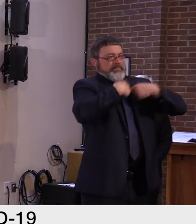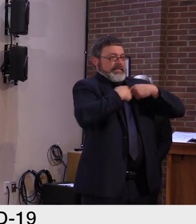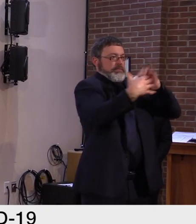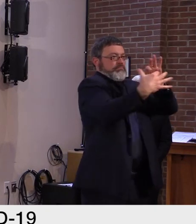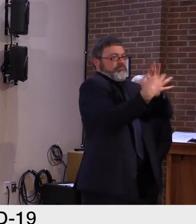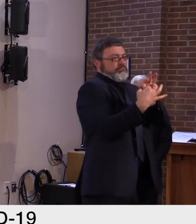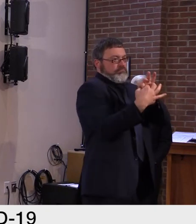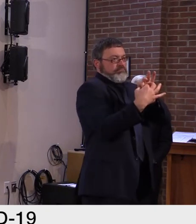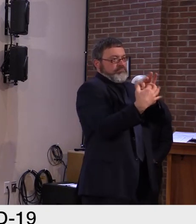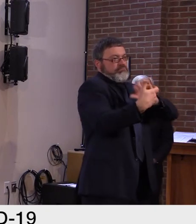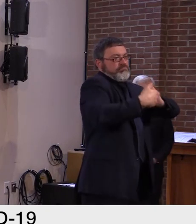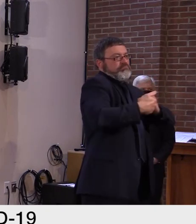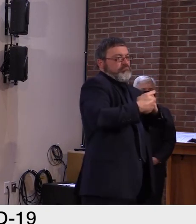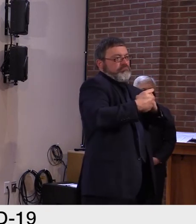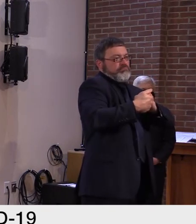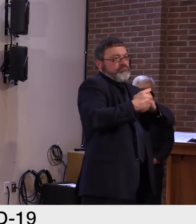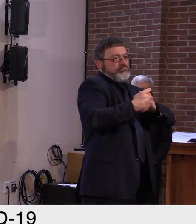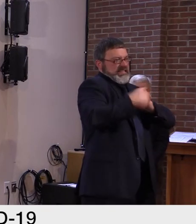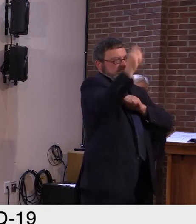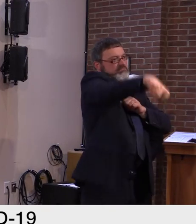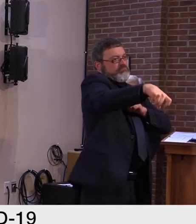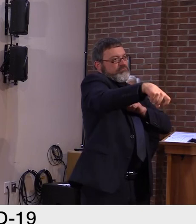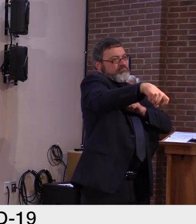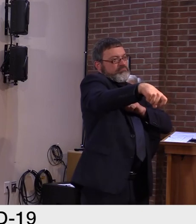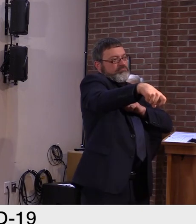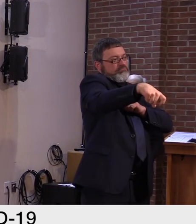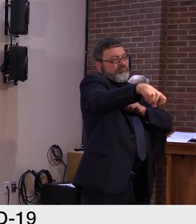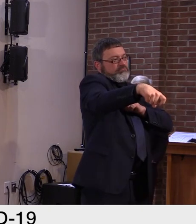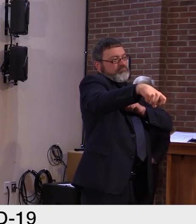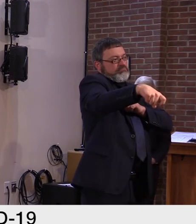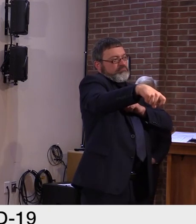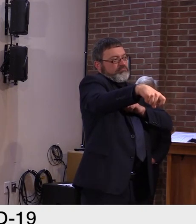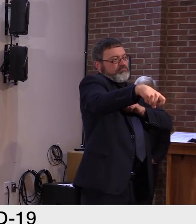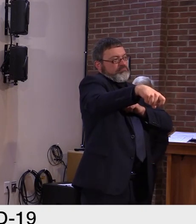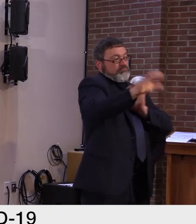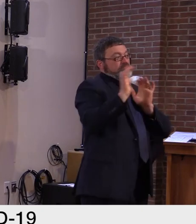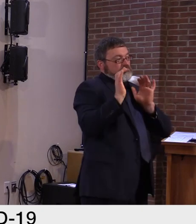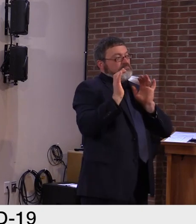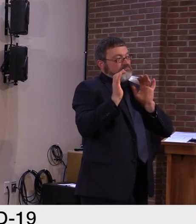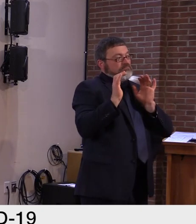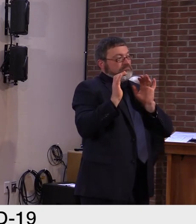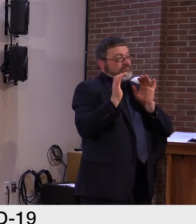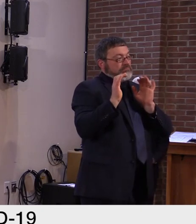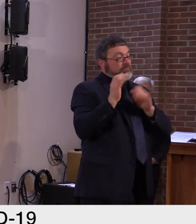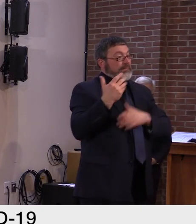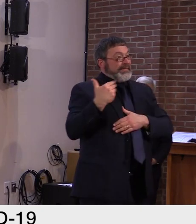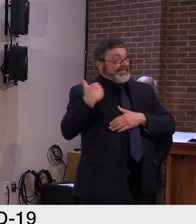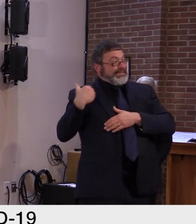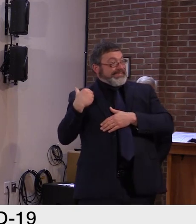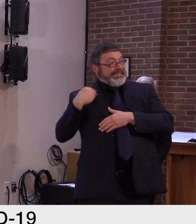government in the first few months, and we learned how to